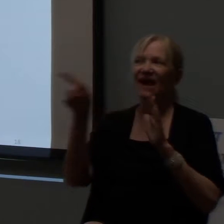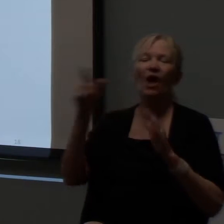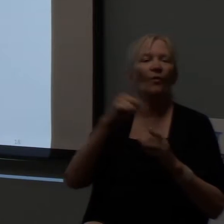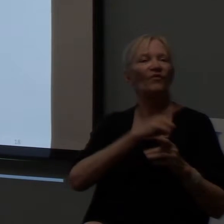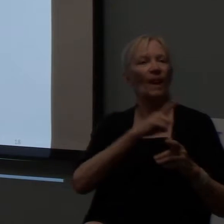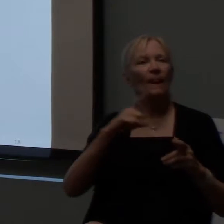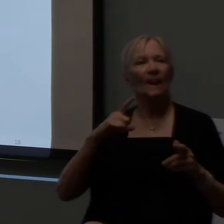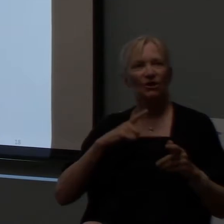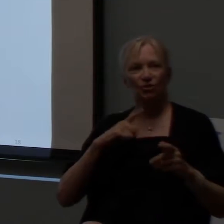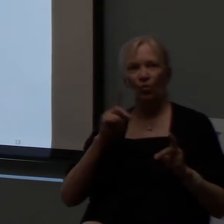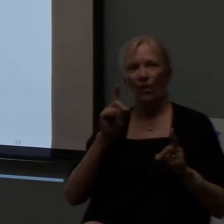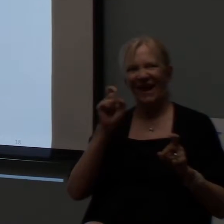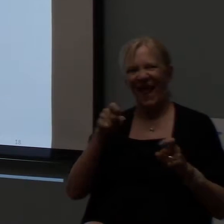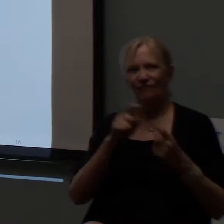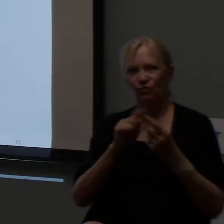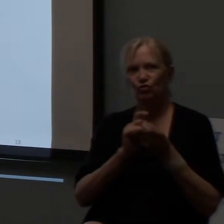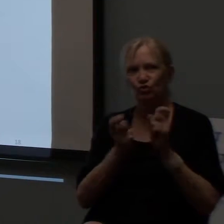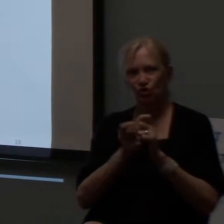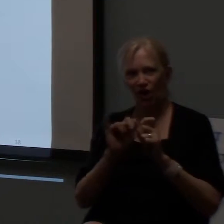Yeah.